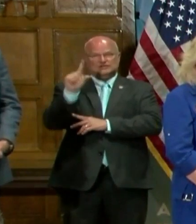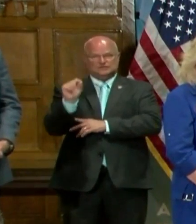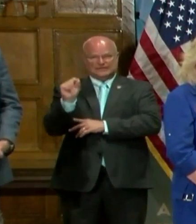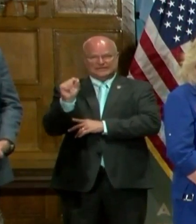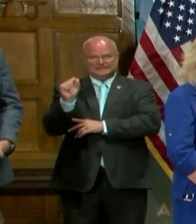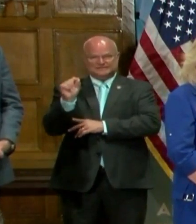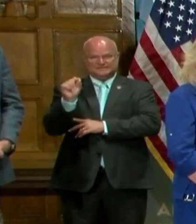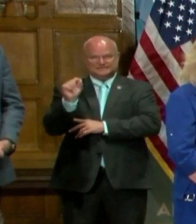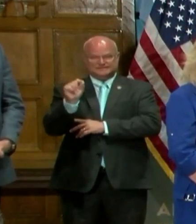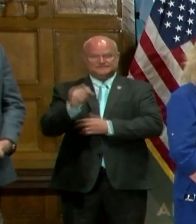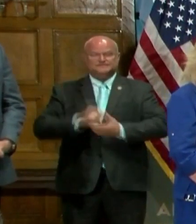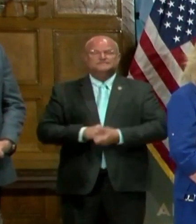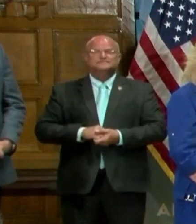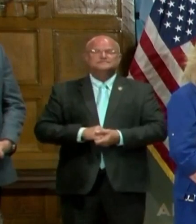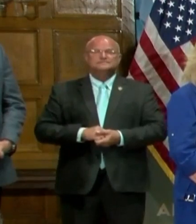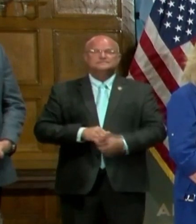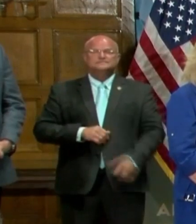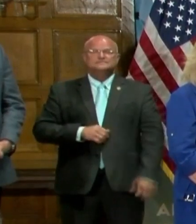2020.